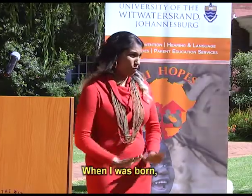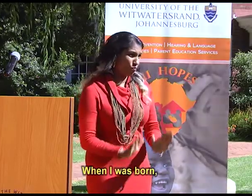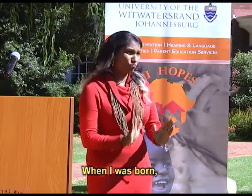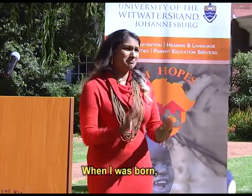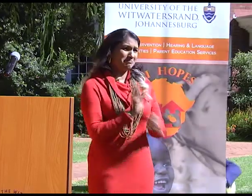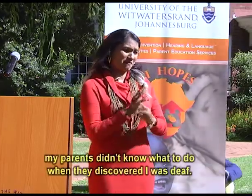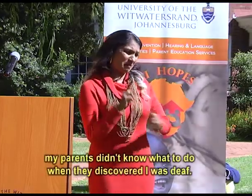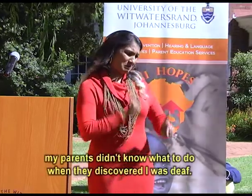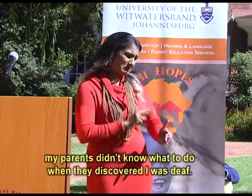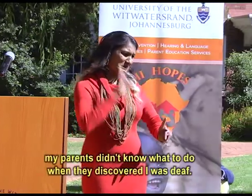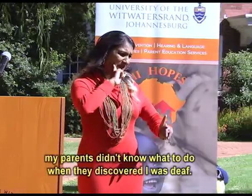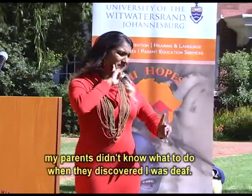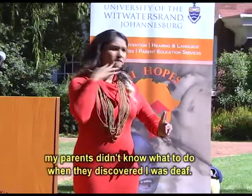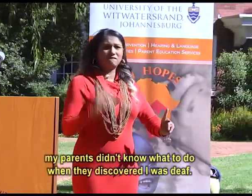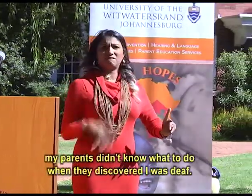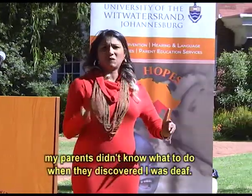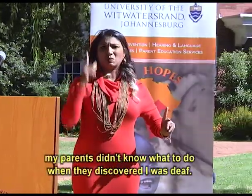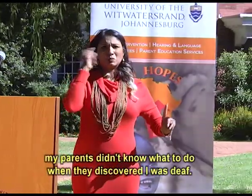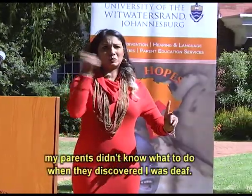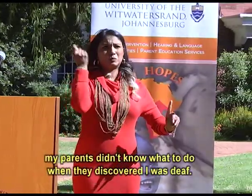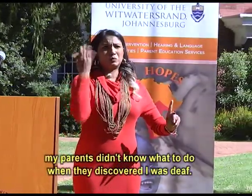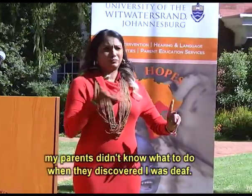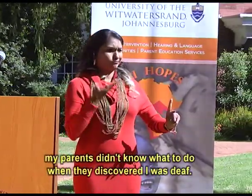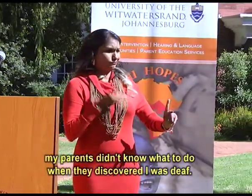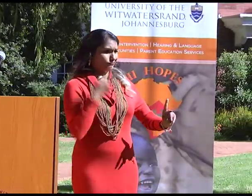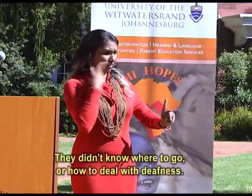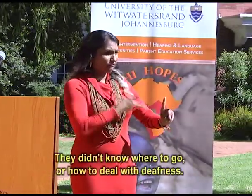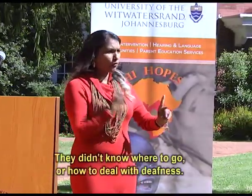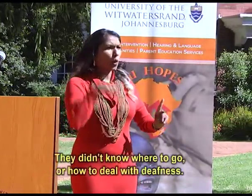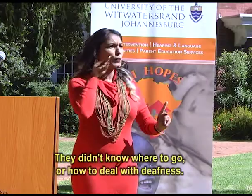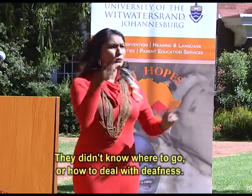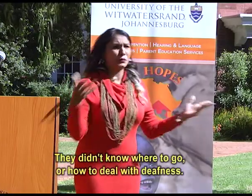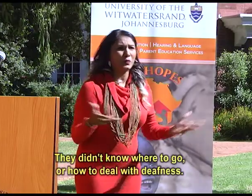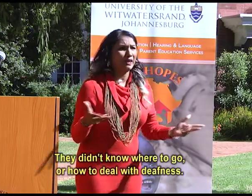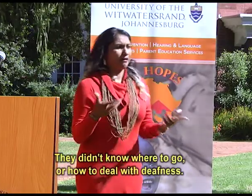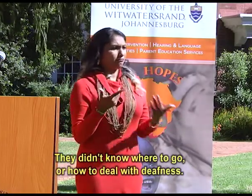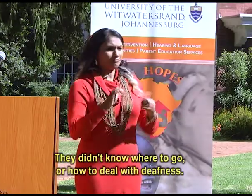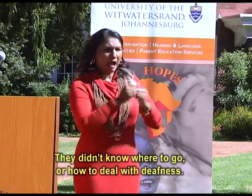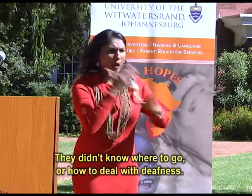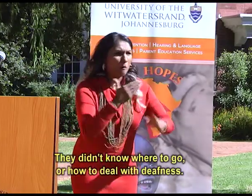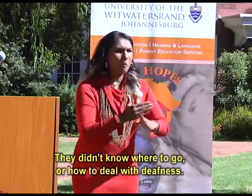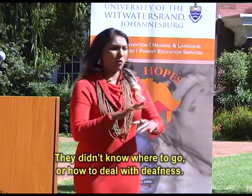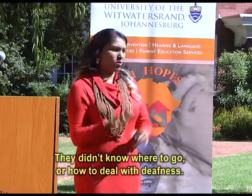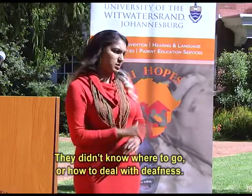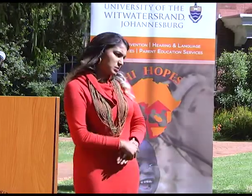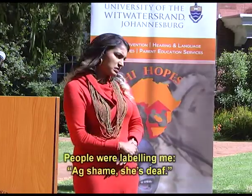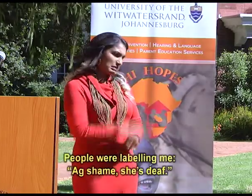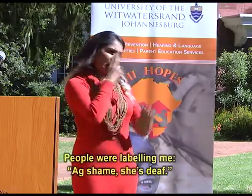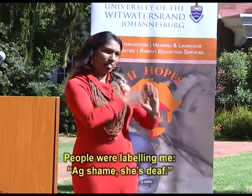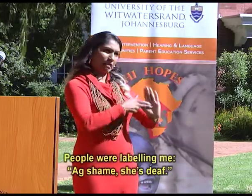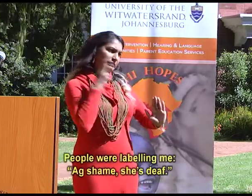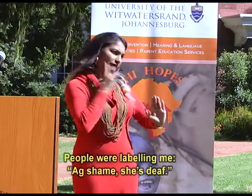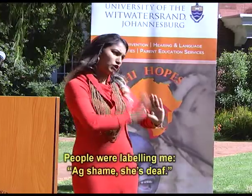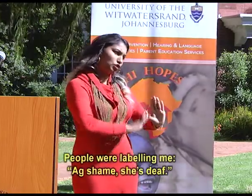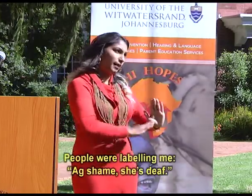When I was born, my parents didn't know what to do when they discovered I was deaf. They didn't know where to go or how to deal with deafness. People